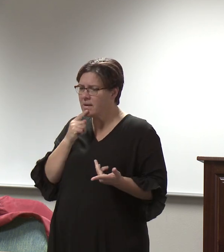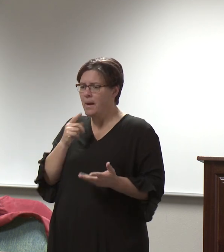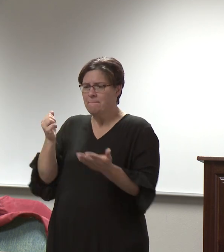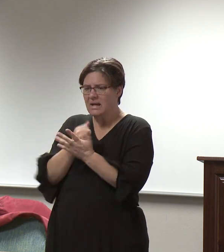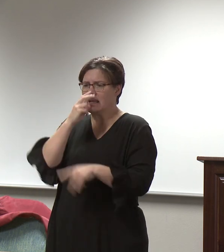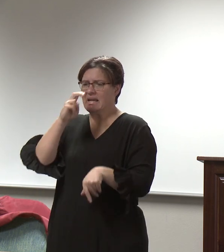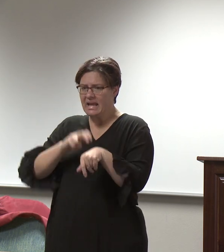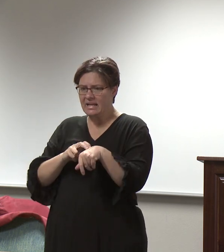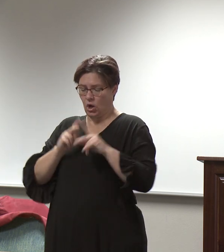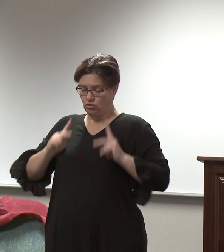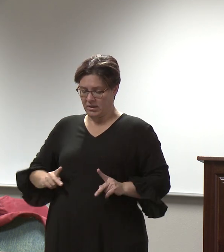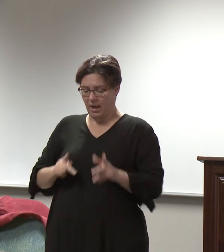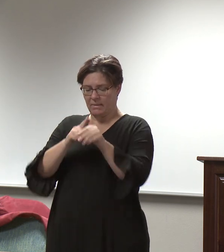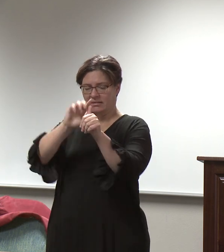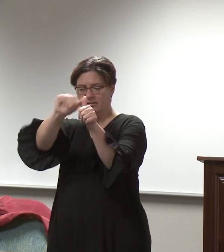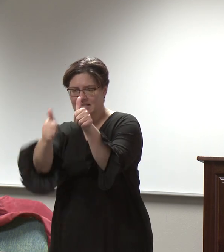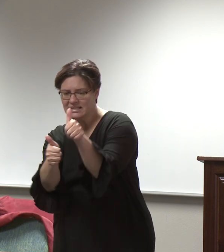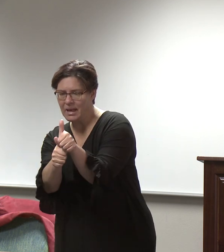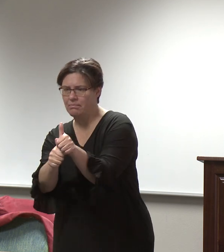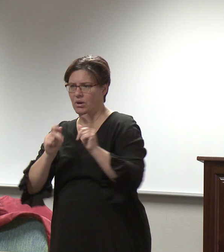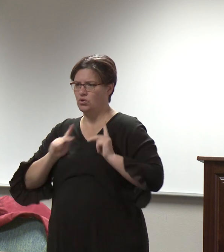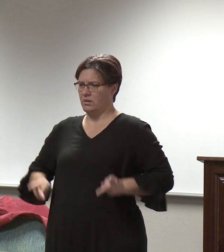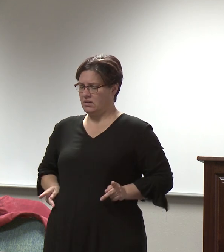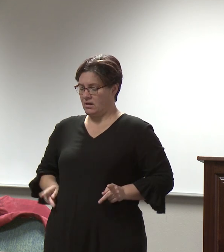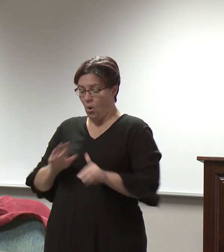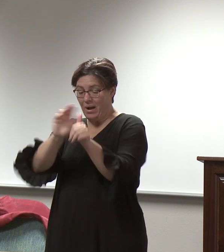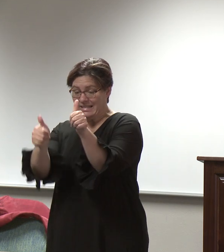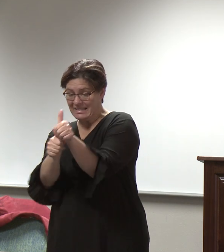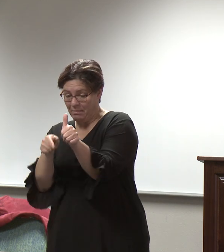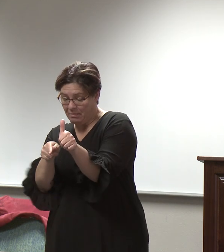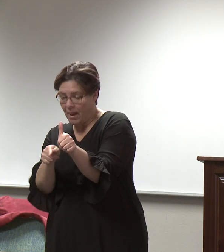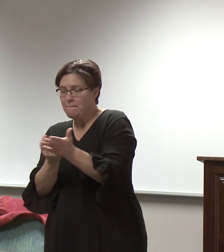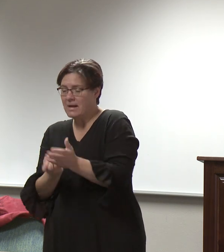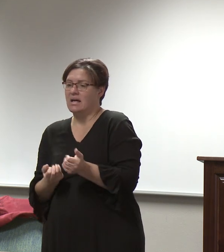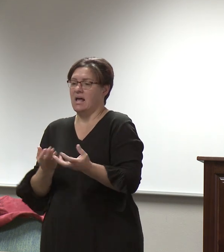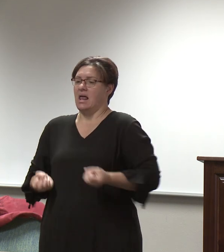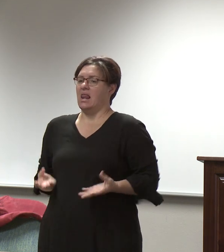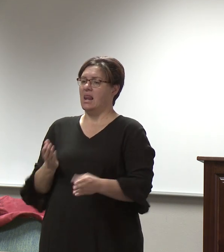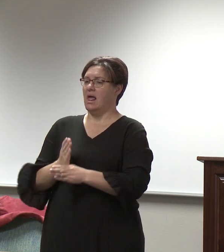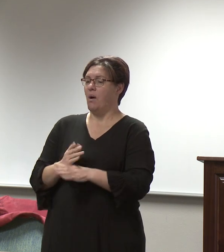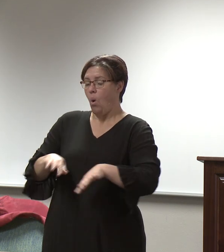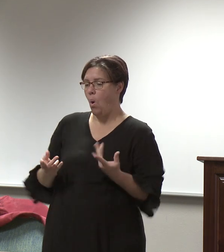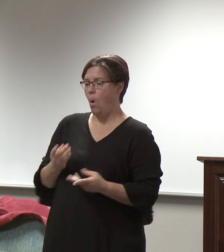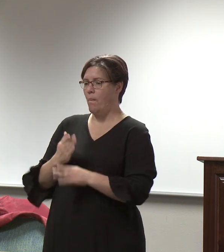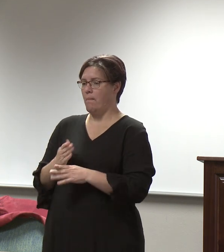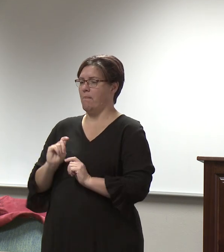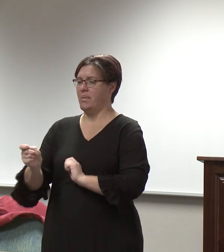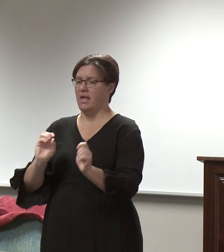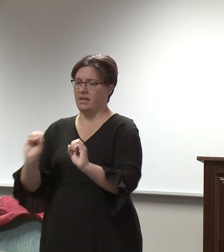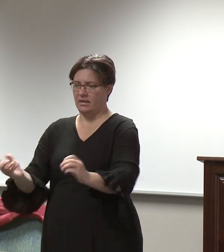subhumanity. There are subhumans that have to provide this highly developed labor or non-paid labor,